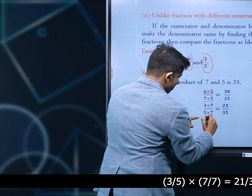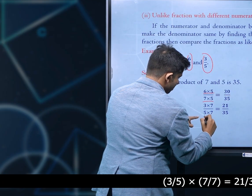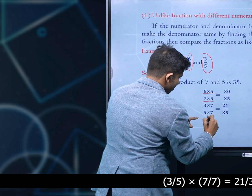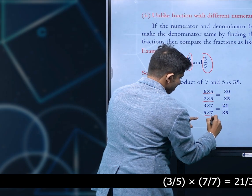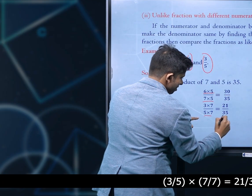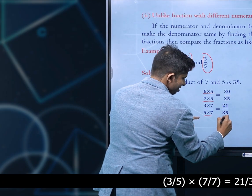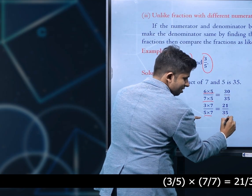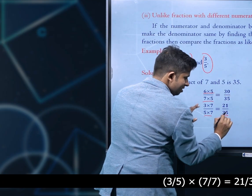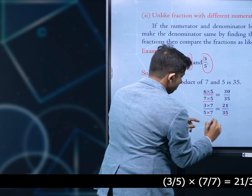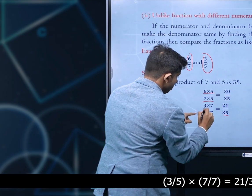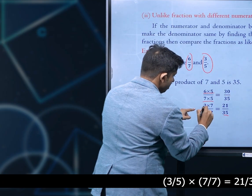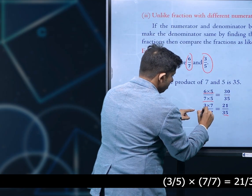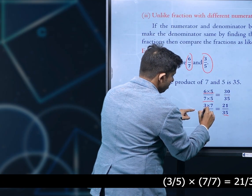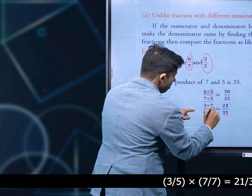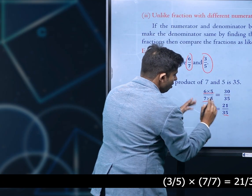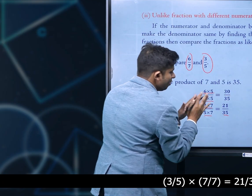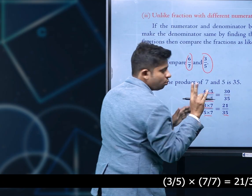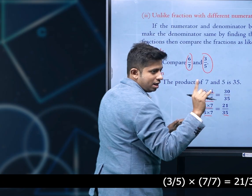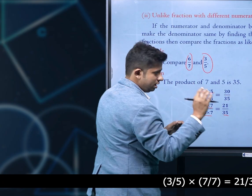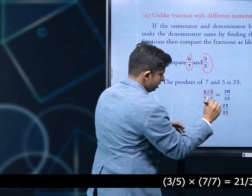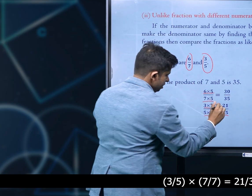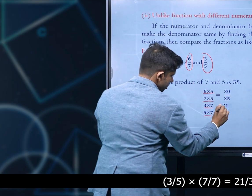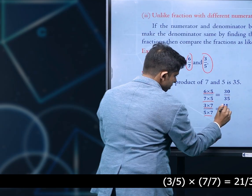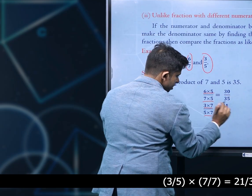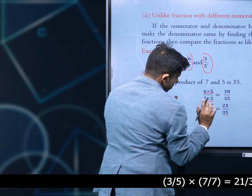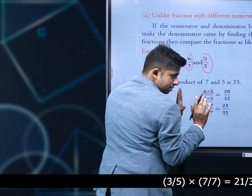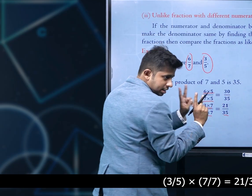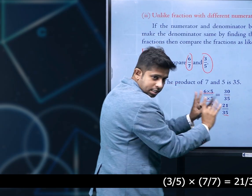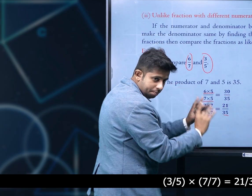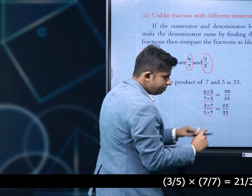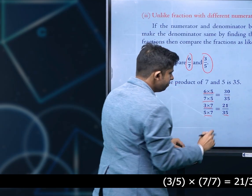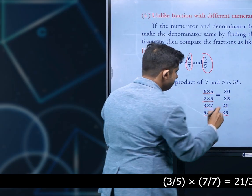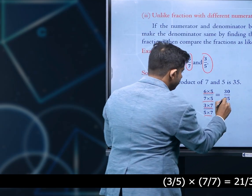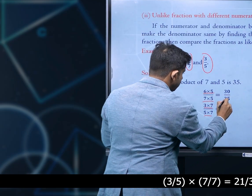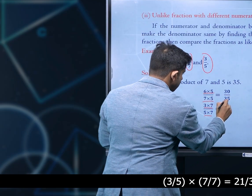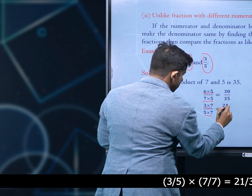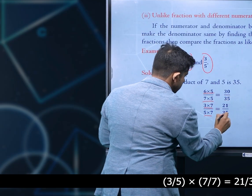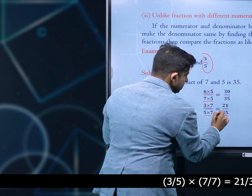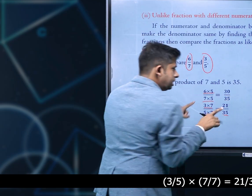By 5 multiplied into 7 is equal to 21 by 35.